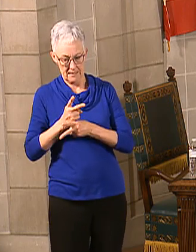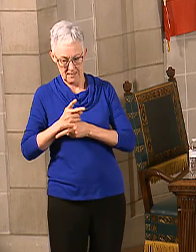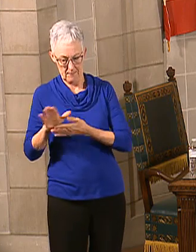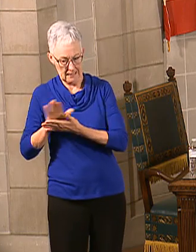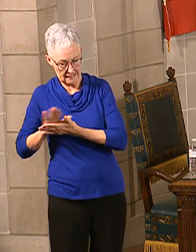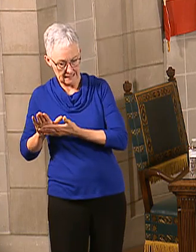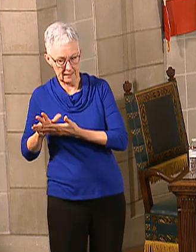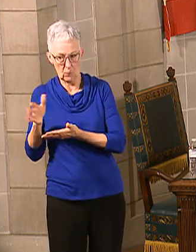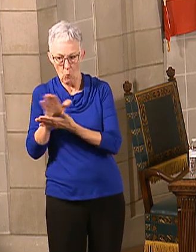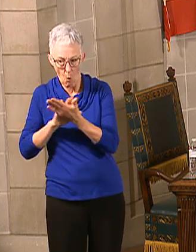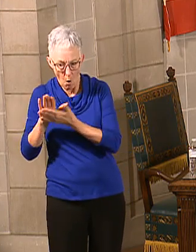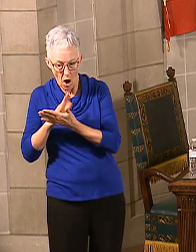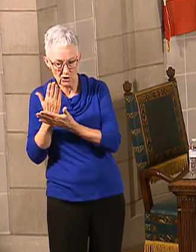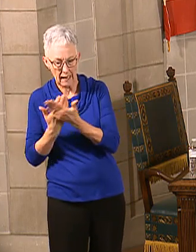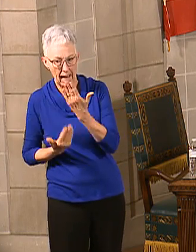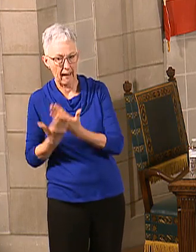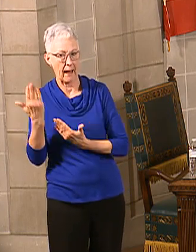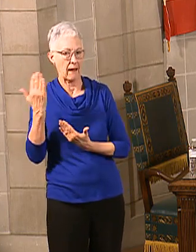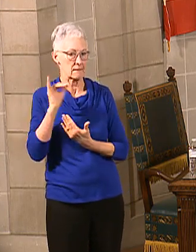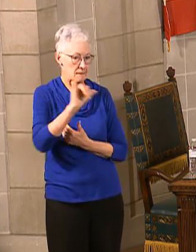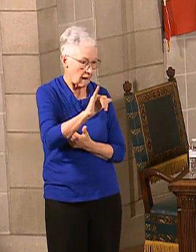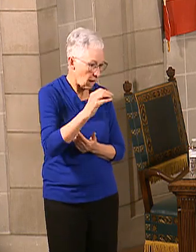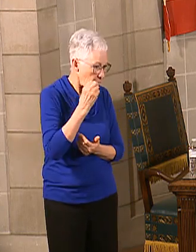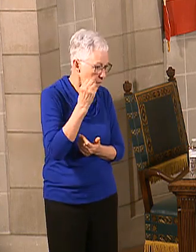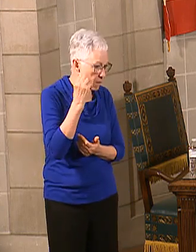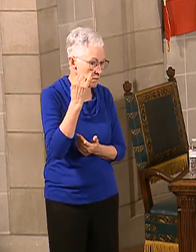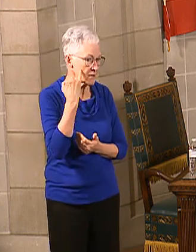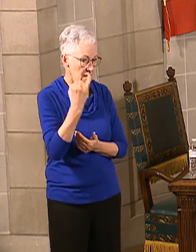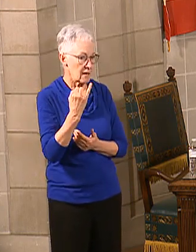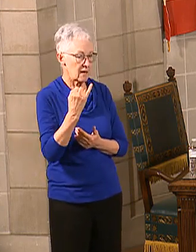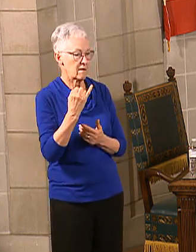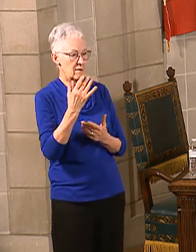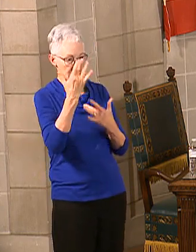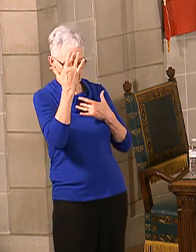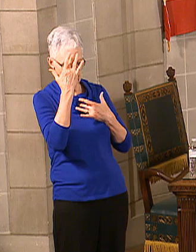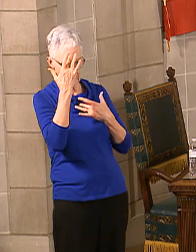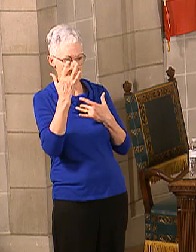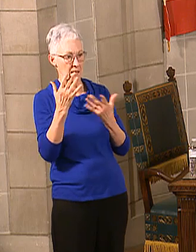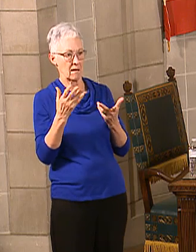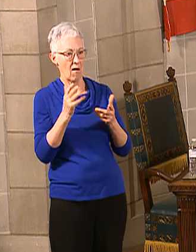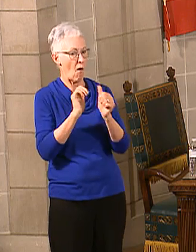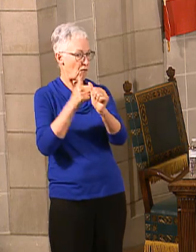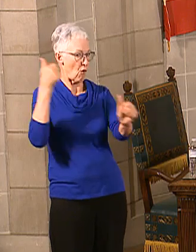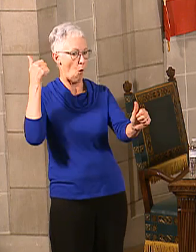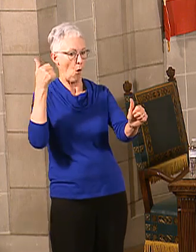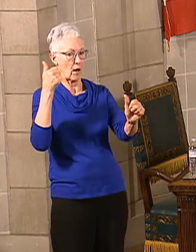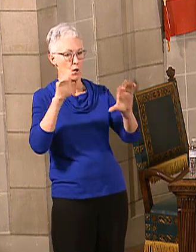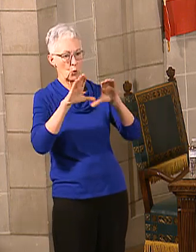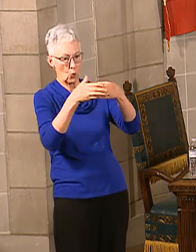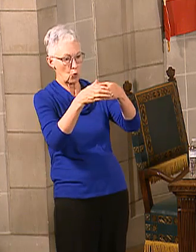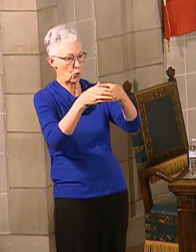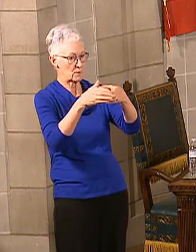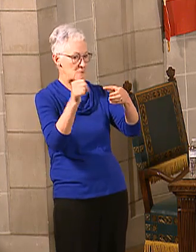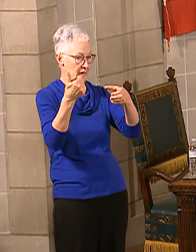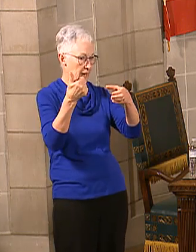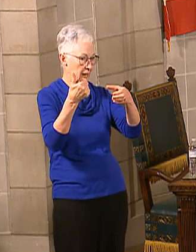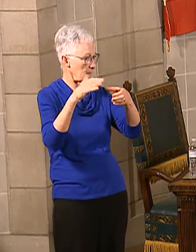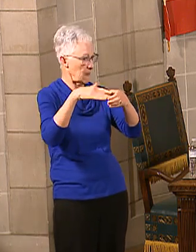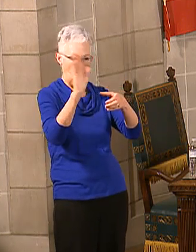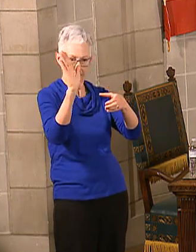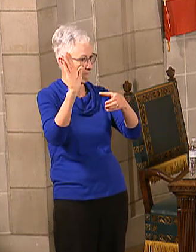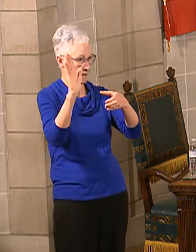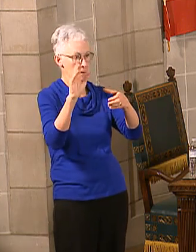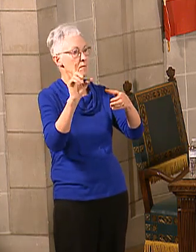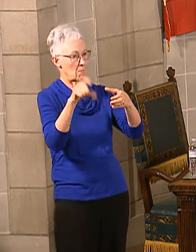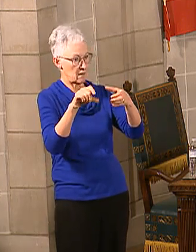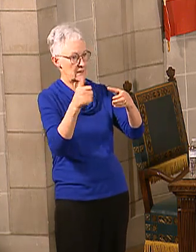stay home if you're sick, everybody in your household stay home. Those are the sort of things that every Nebraskan can do to make sure we don't overwhelm the healthcare system.